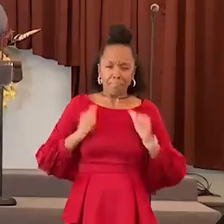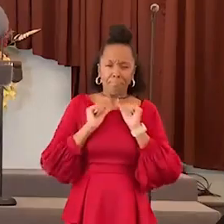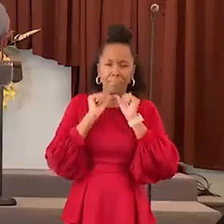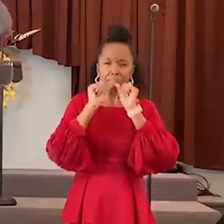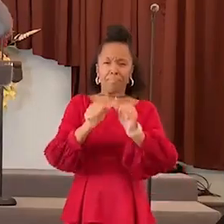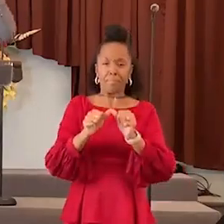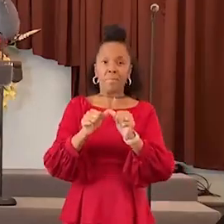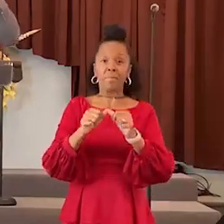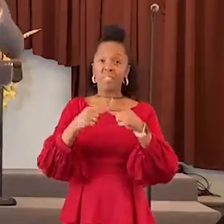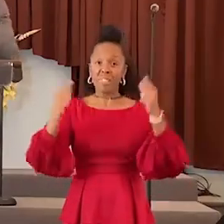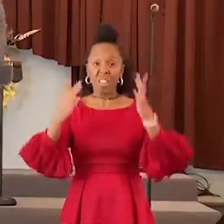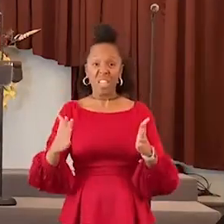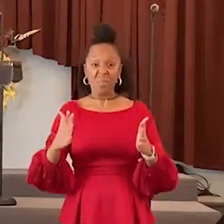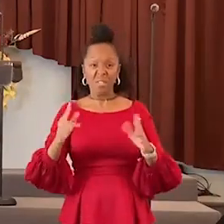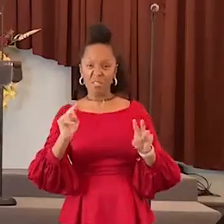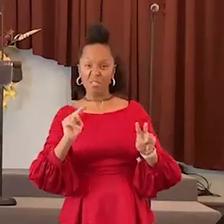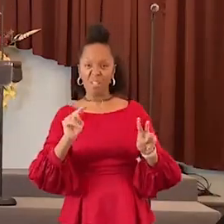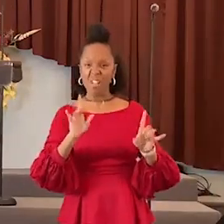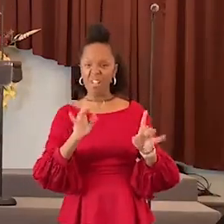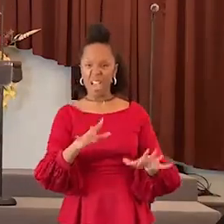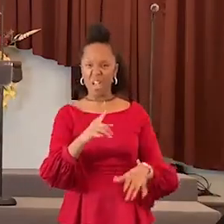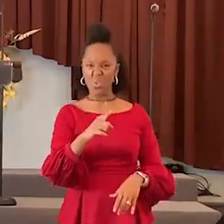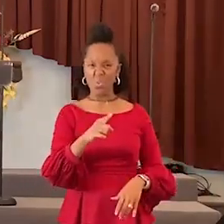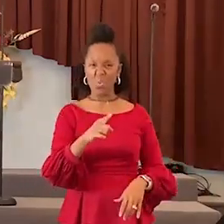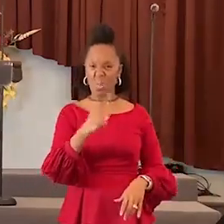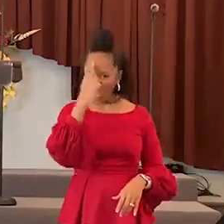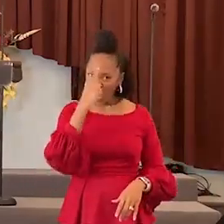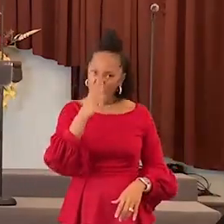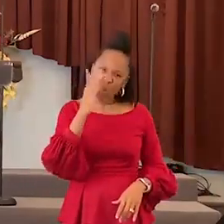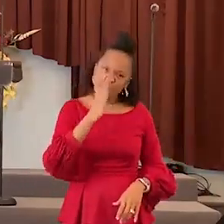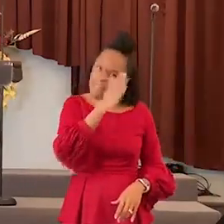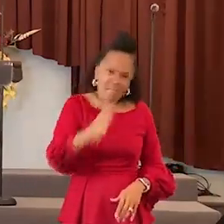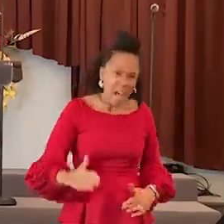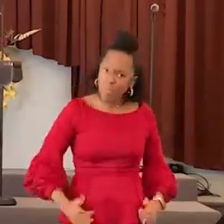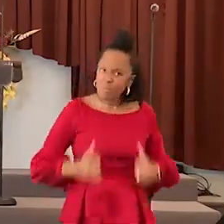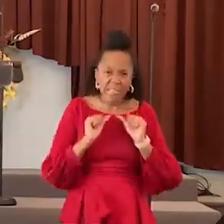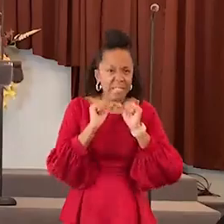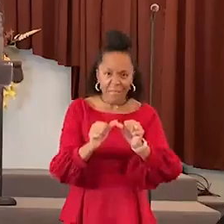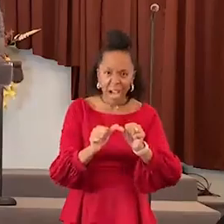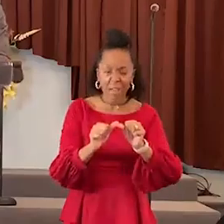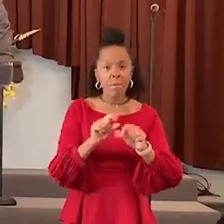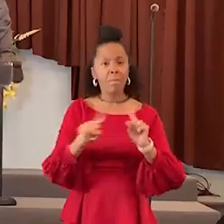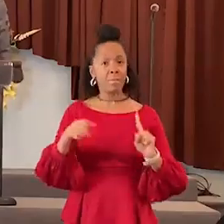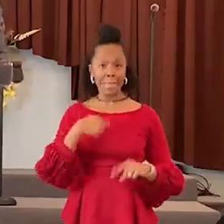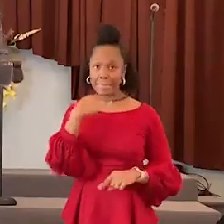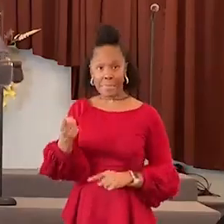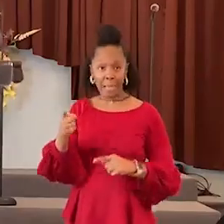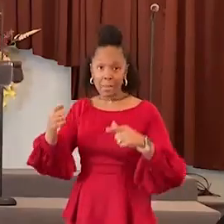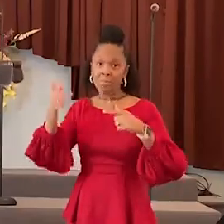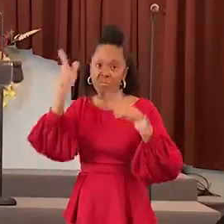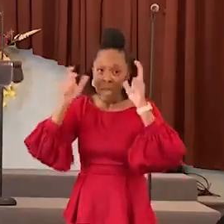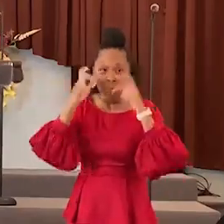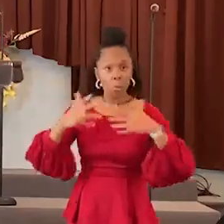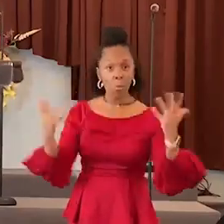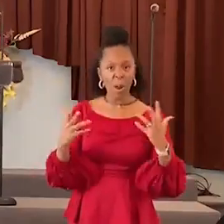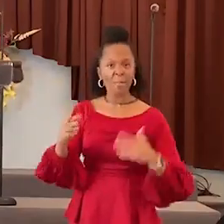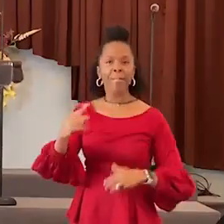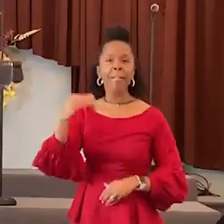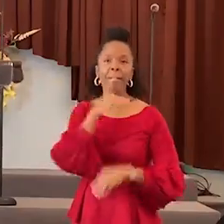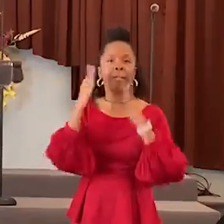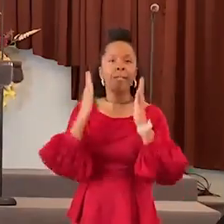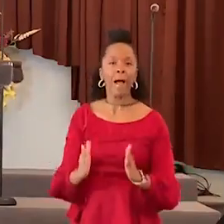us because he thought that we would never survive. But I'm going to tell the devil, he's a liar, because the hand of God is